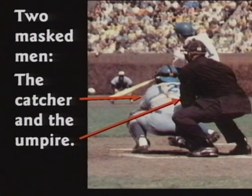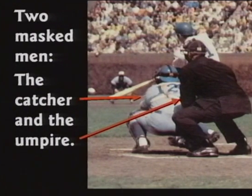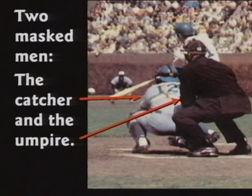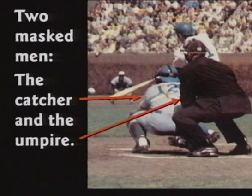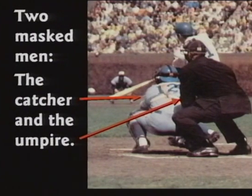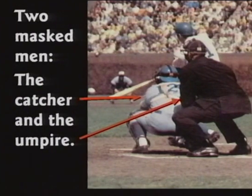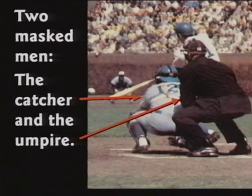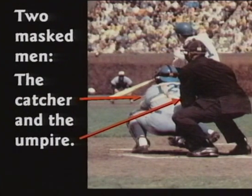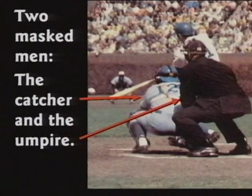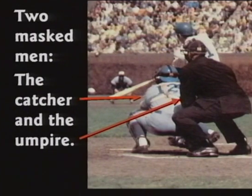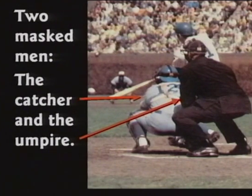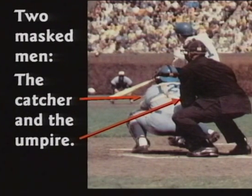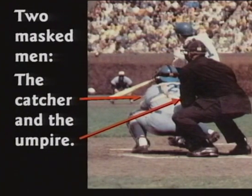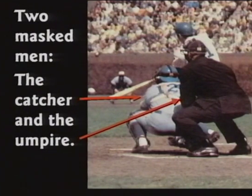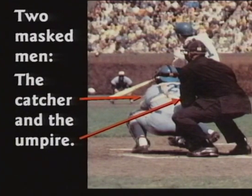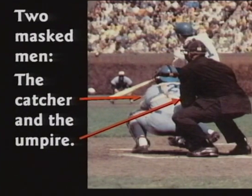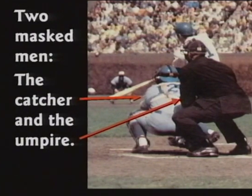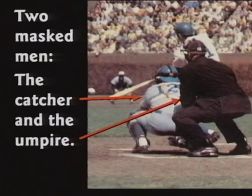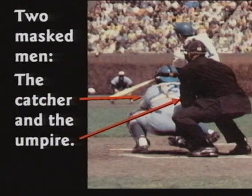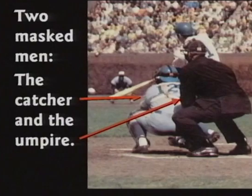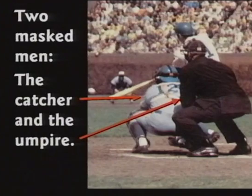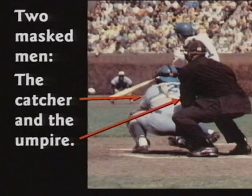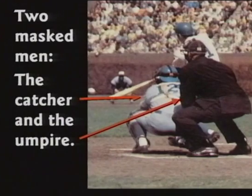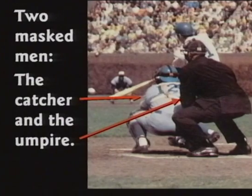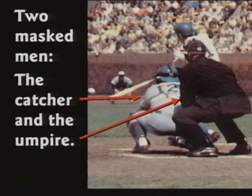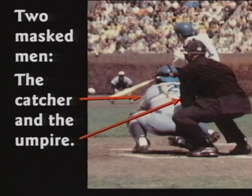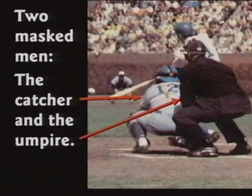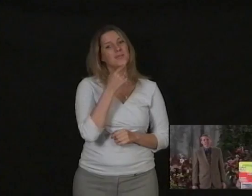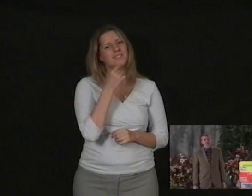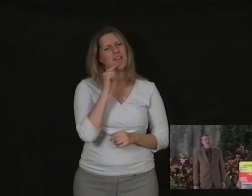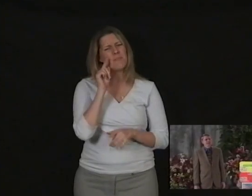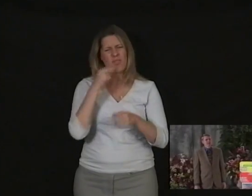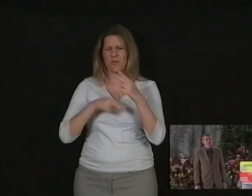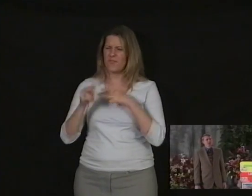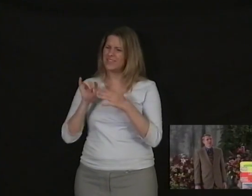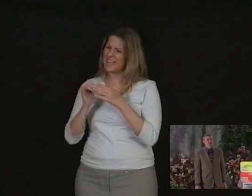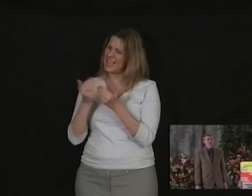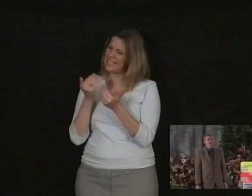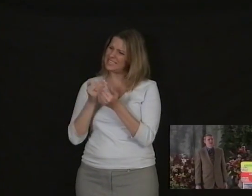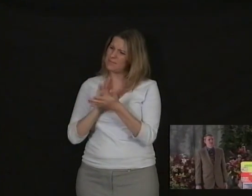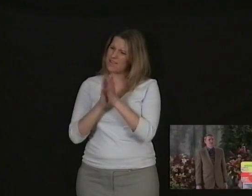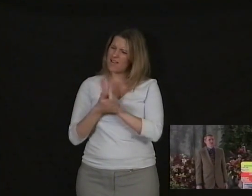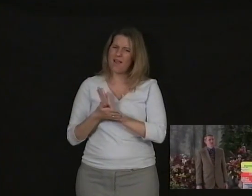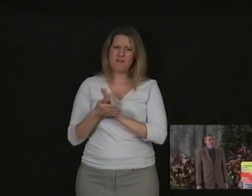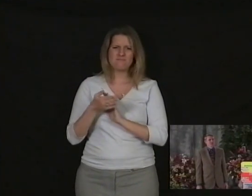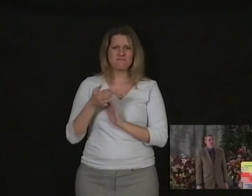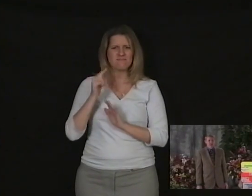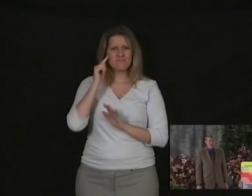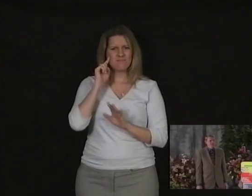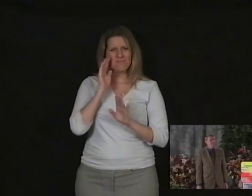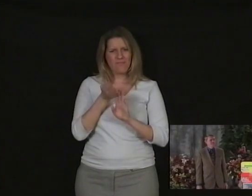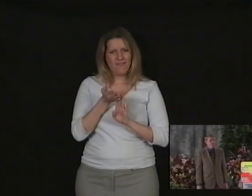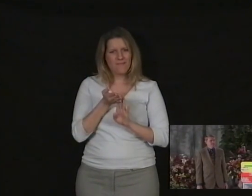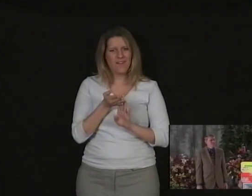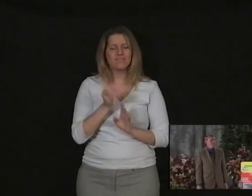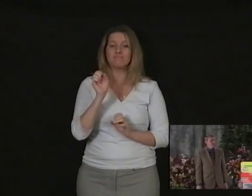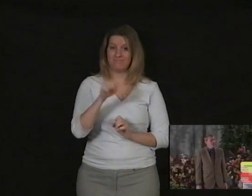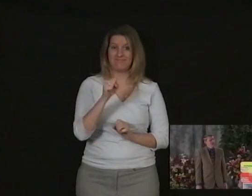The catcher and the umpire, and he hit a home run. You say, Brother Hovind, is it that easy to get brainwashed?